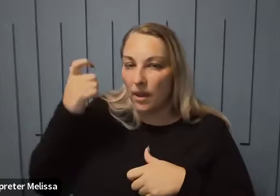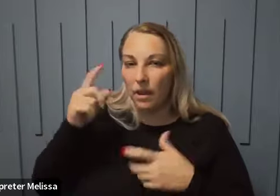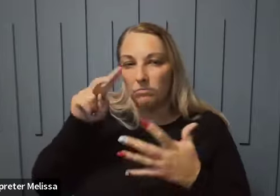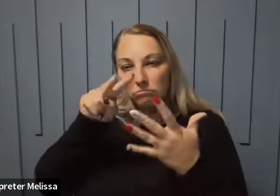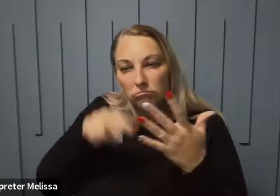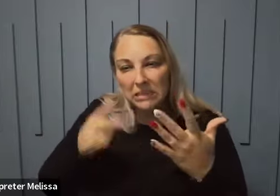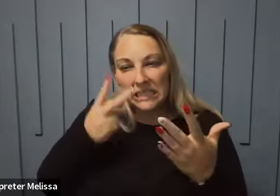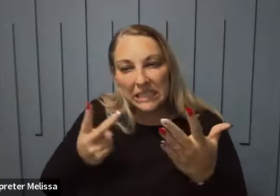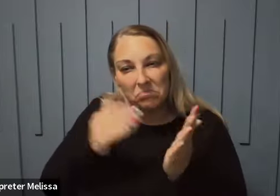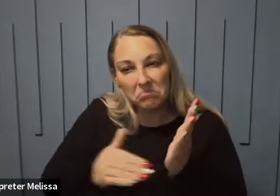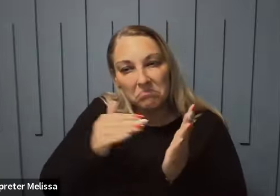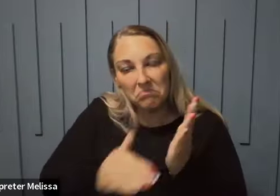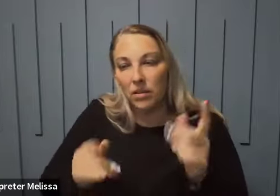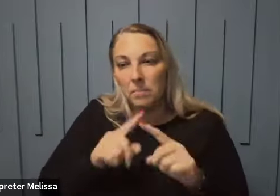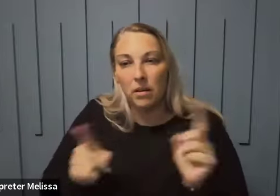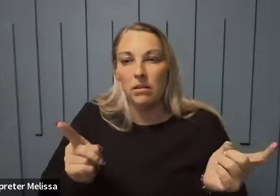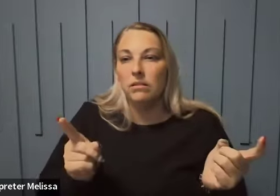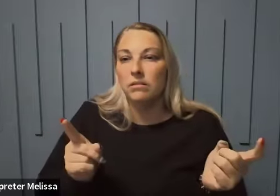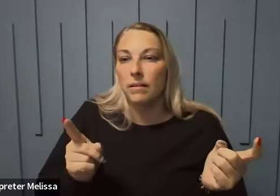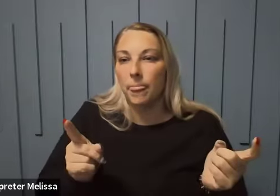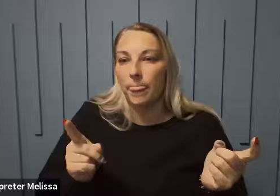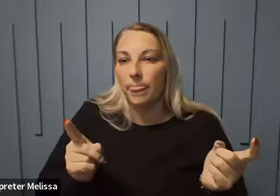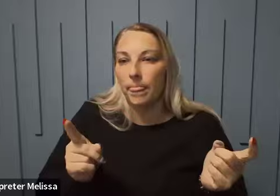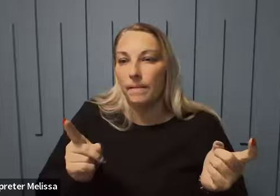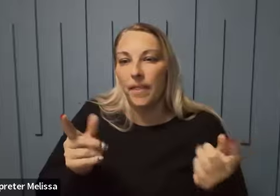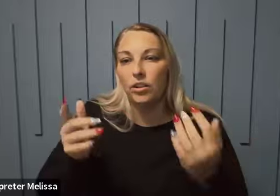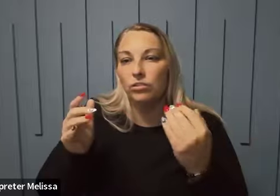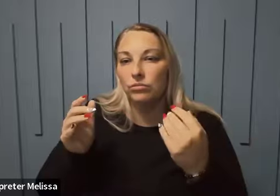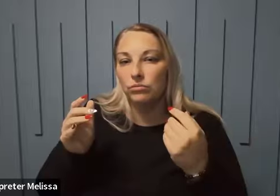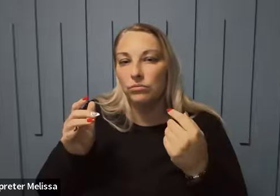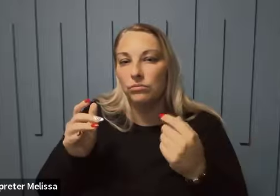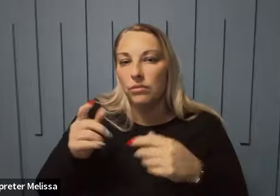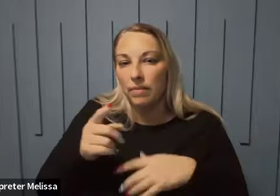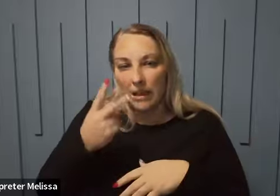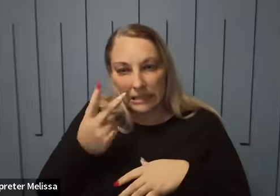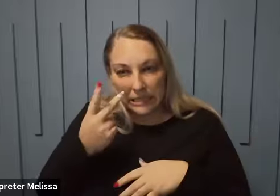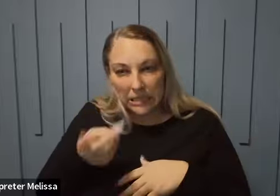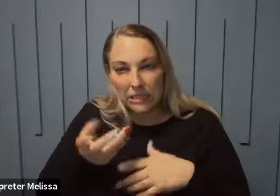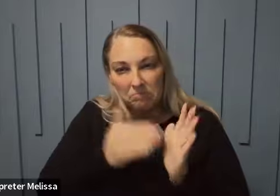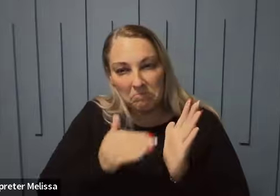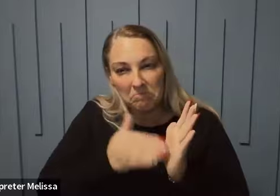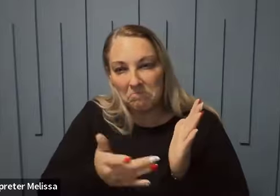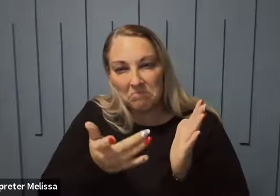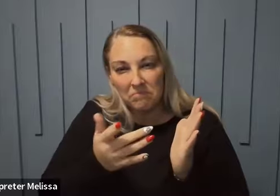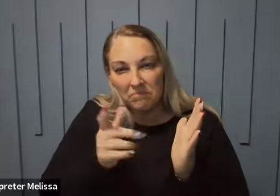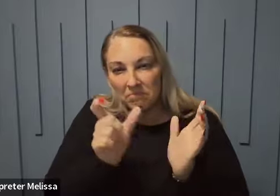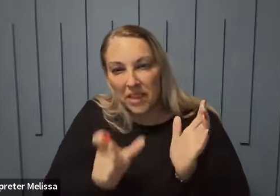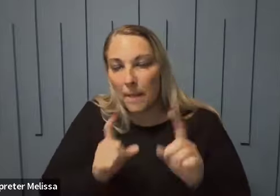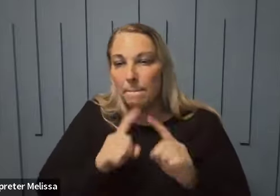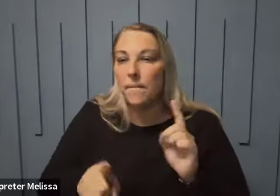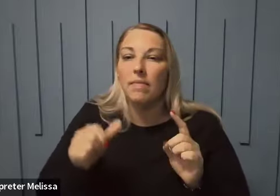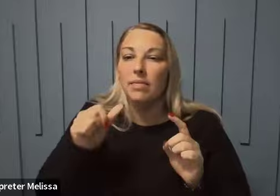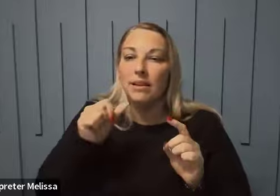many times throughout their lives that it's not so hard for them to learn. But so sight rhymes do not equal phonetic